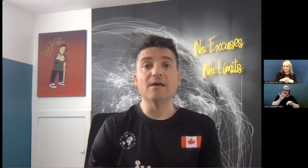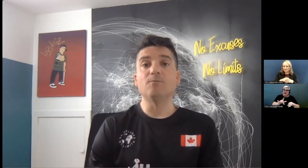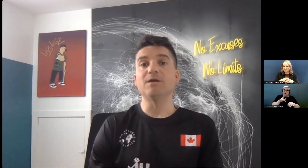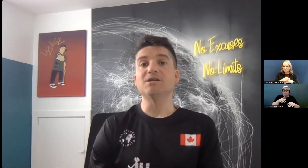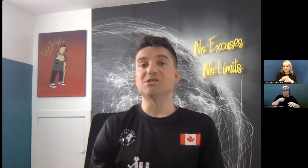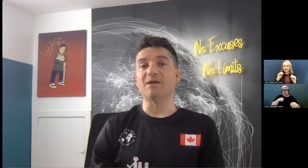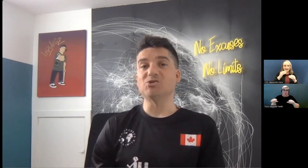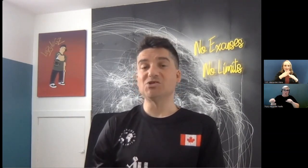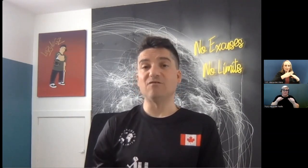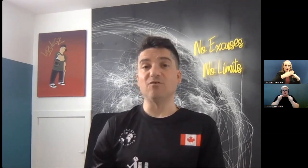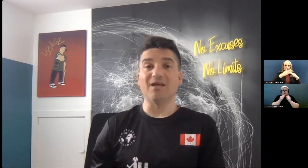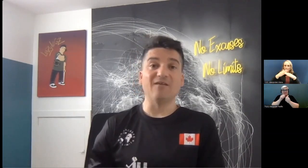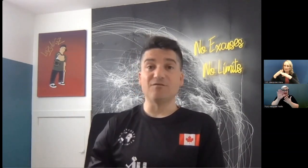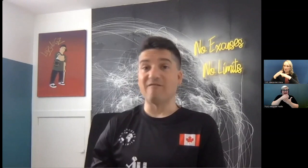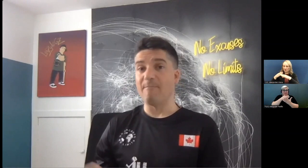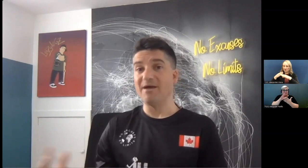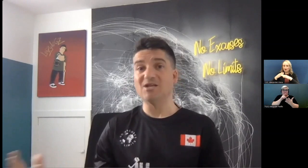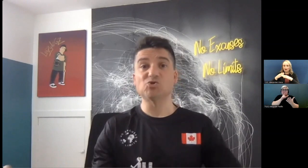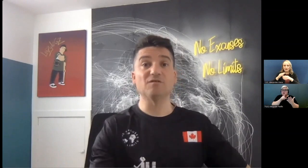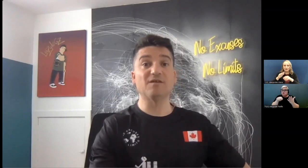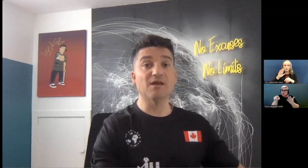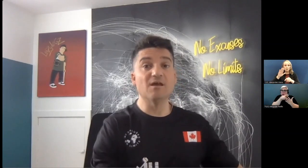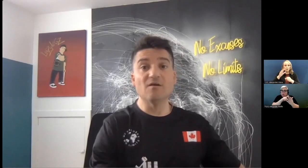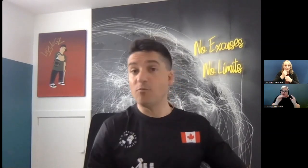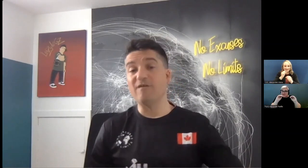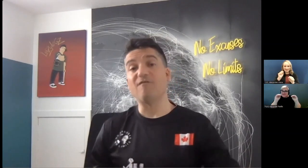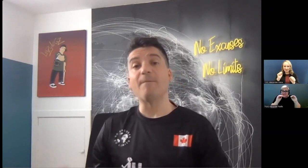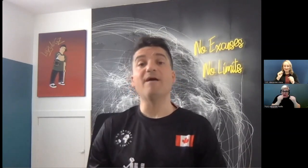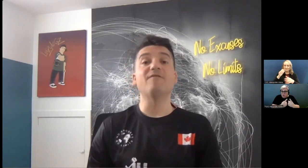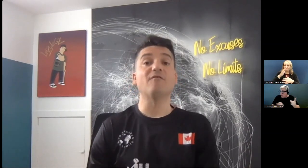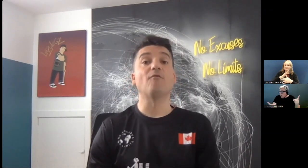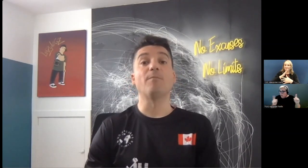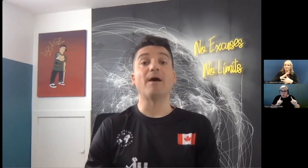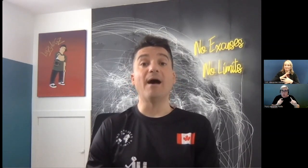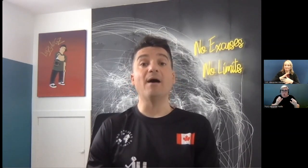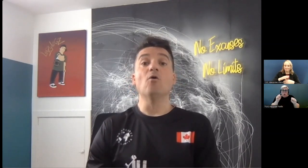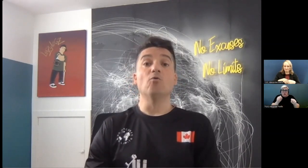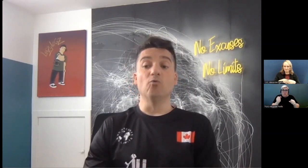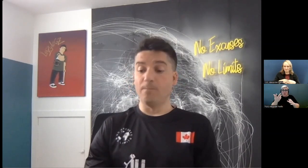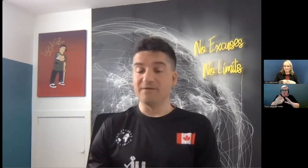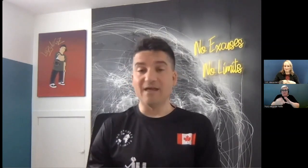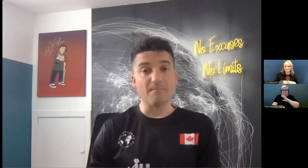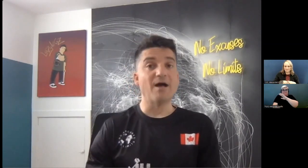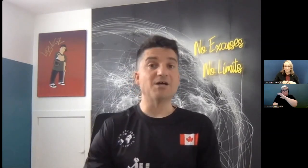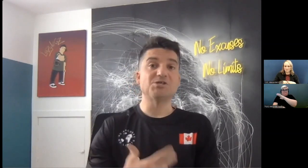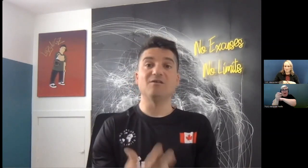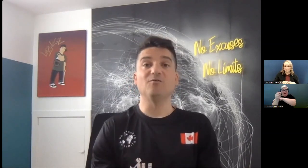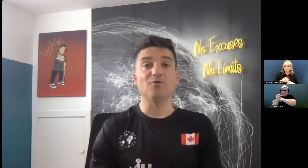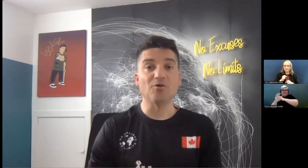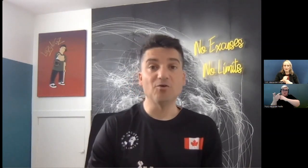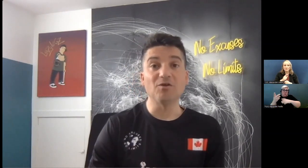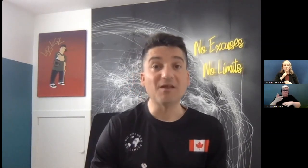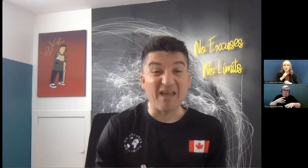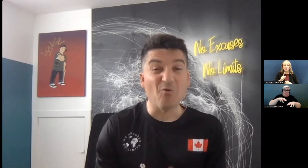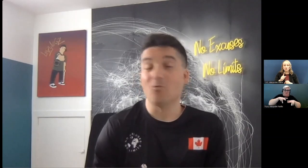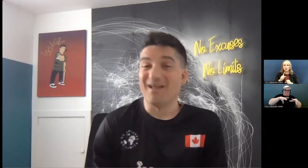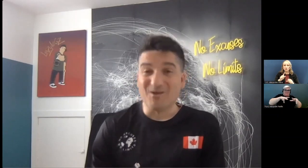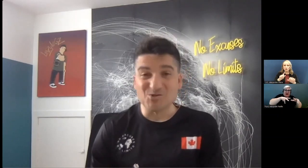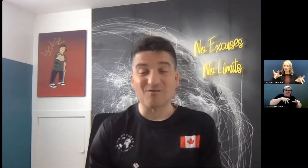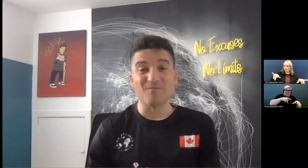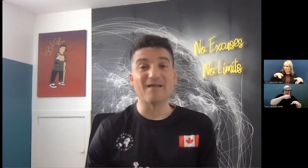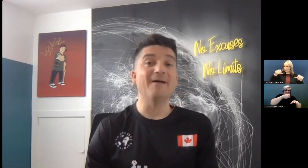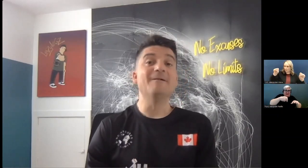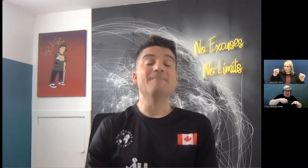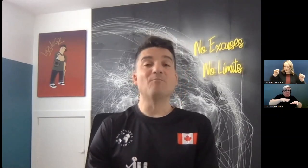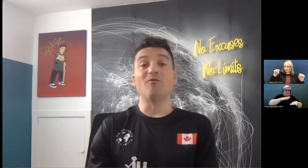way, because safety, health and safety is our #1 priority. And so we want to make sure that there's nothing around you that you can